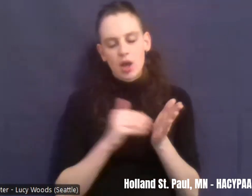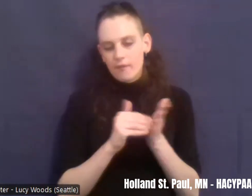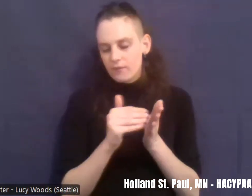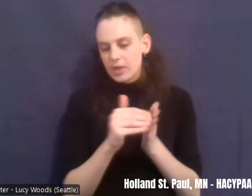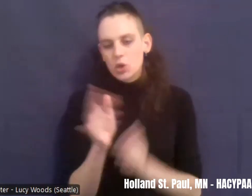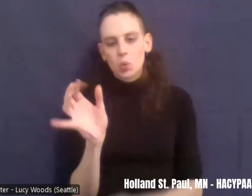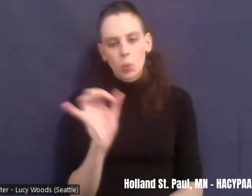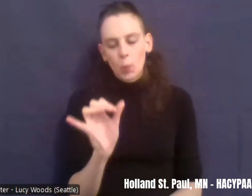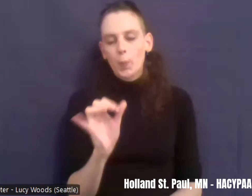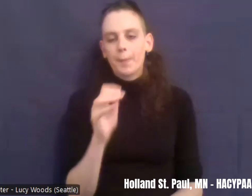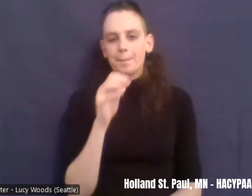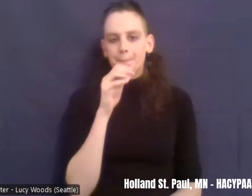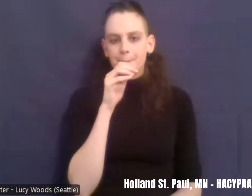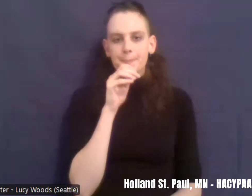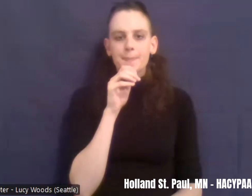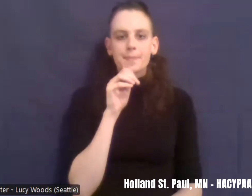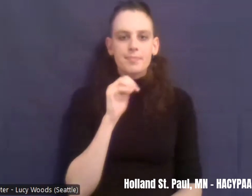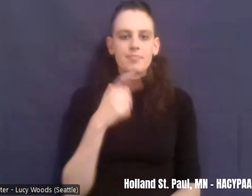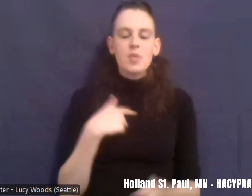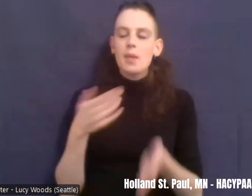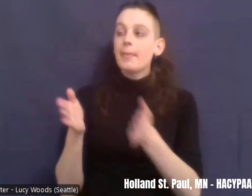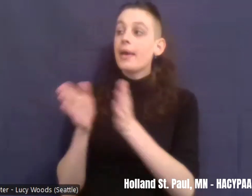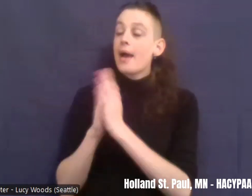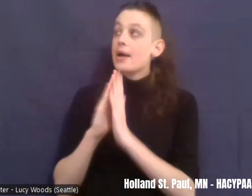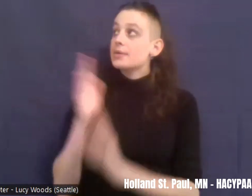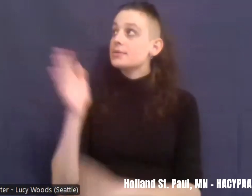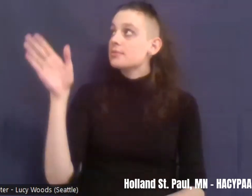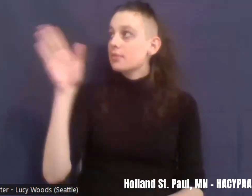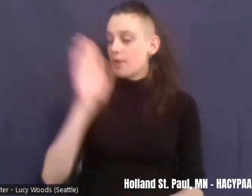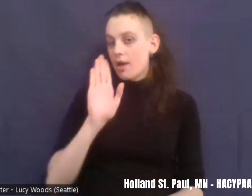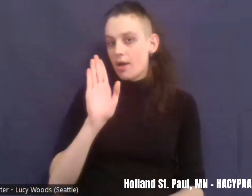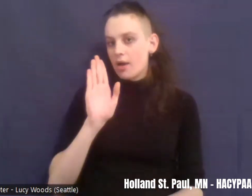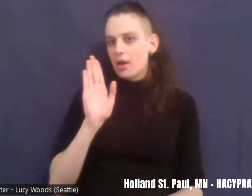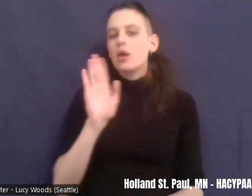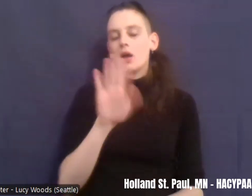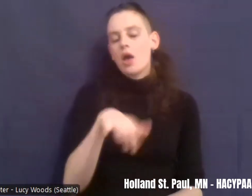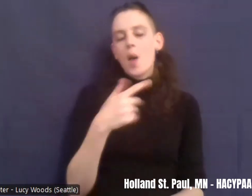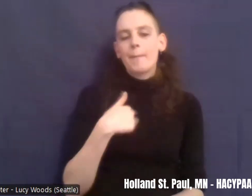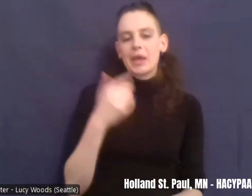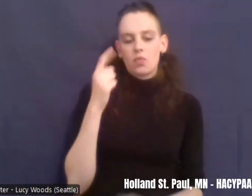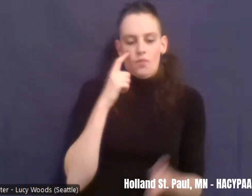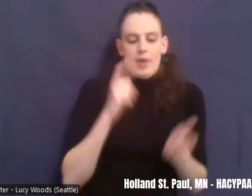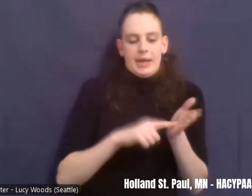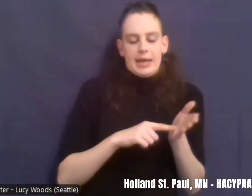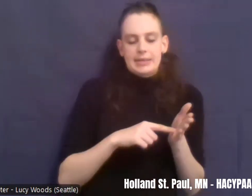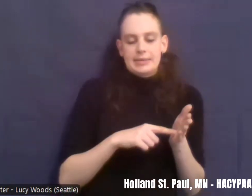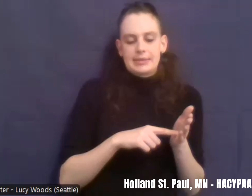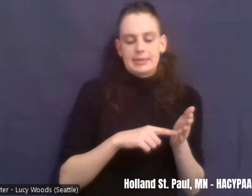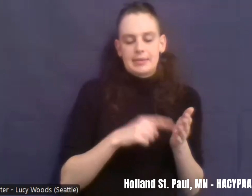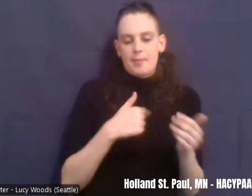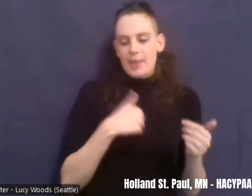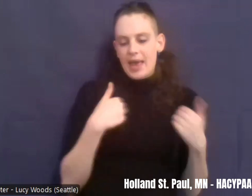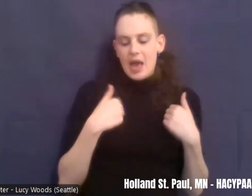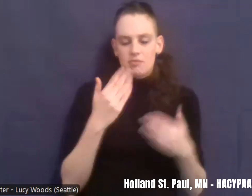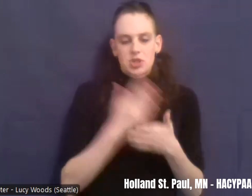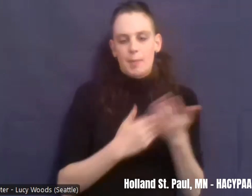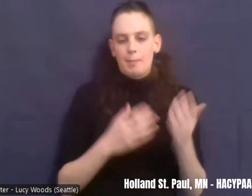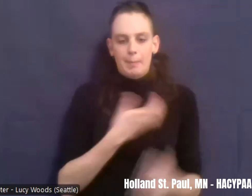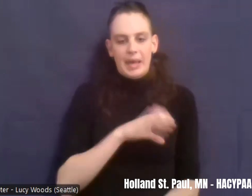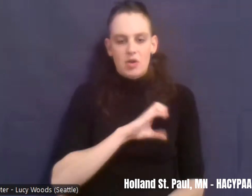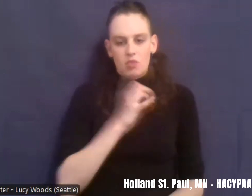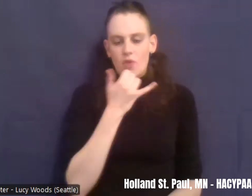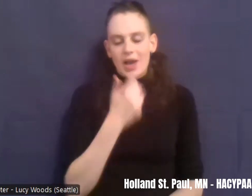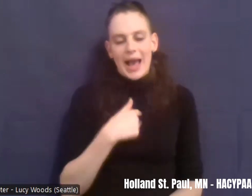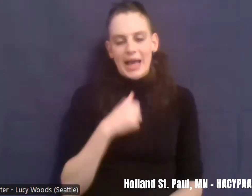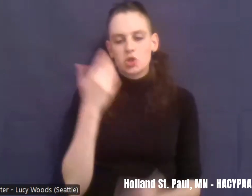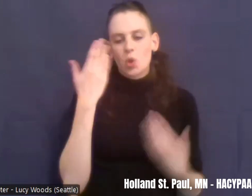like I ask God to take, I like recognize that I have some character defects, but I don't know what all of them are. Like, I don't know what all of them are all the